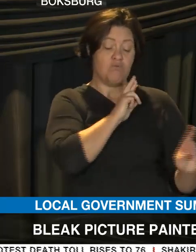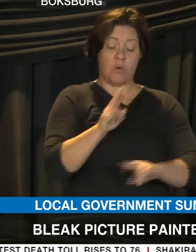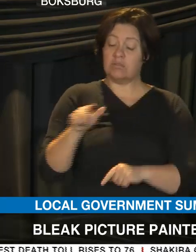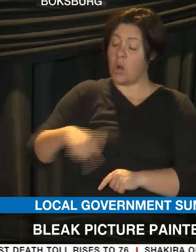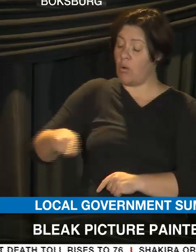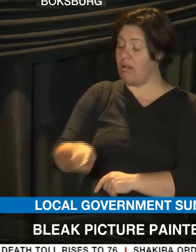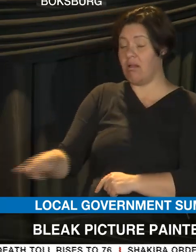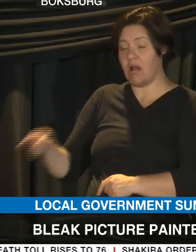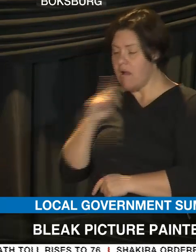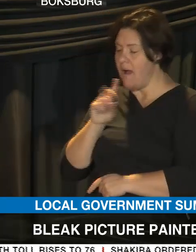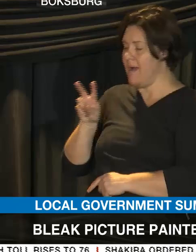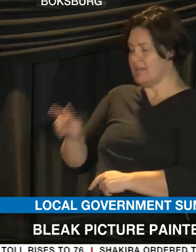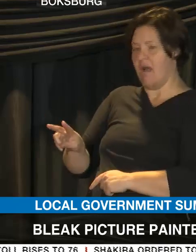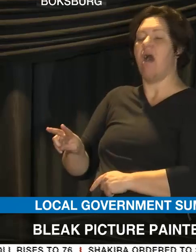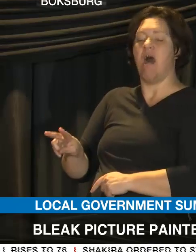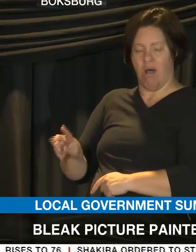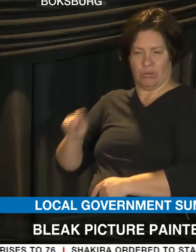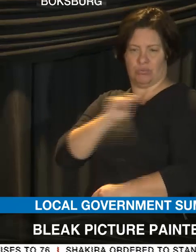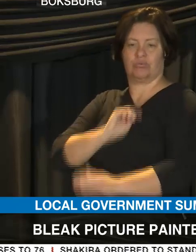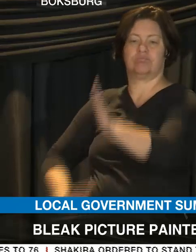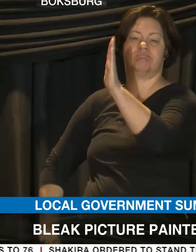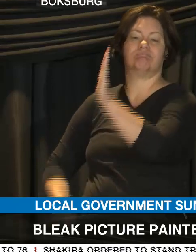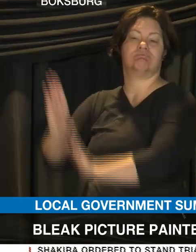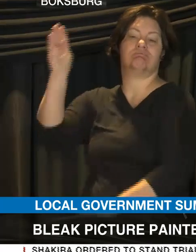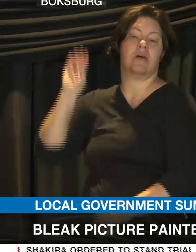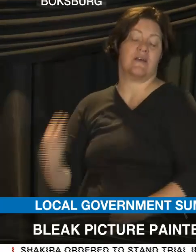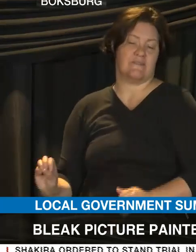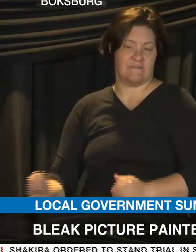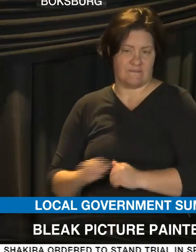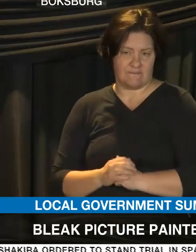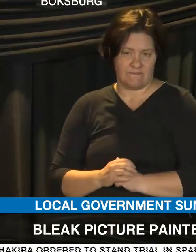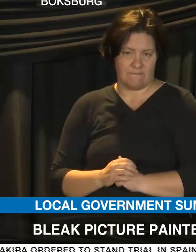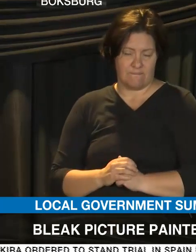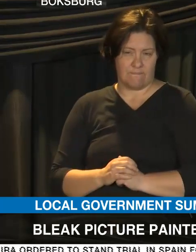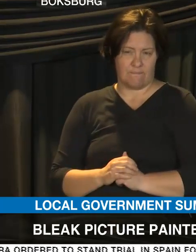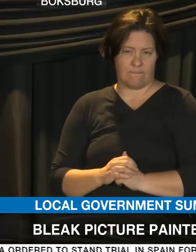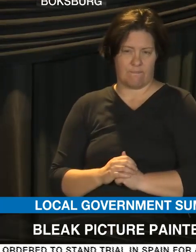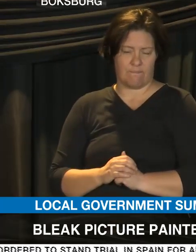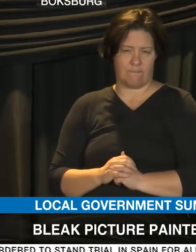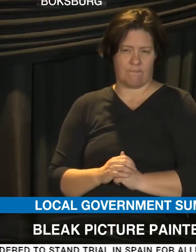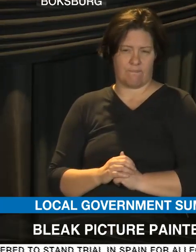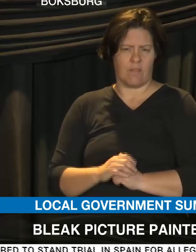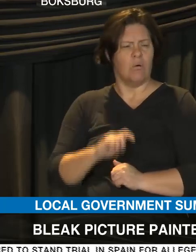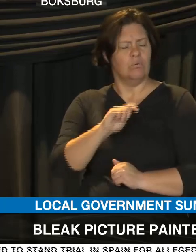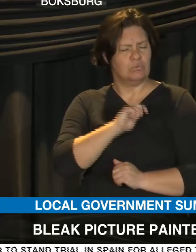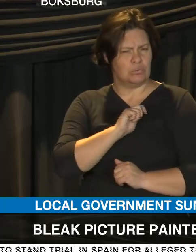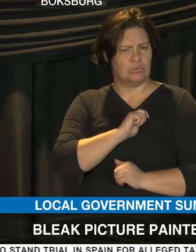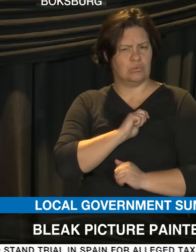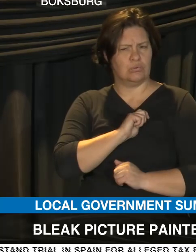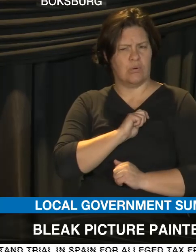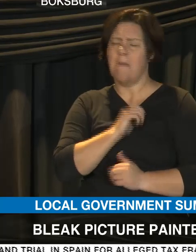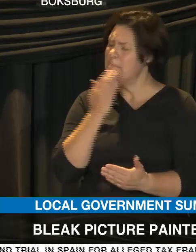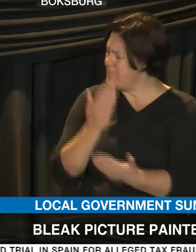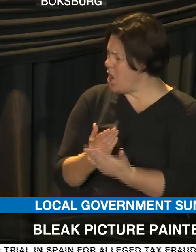local government, we see a marked improvement. And I sincerely believe that this is